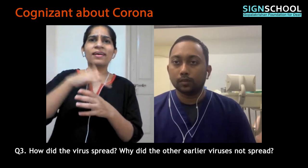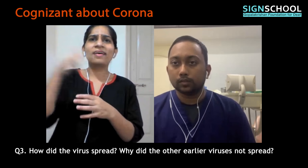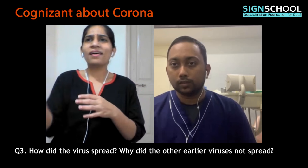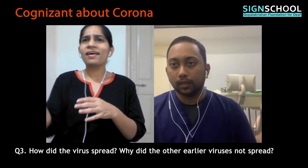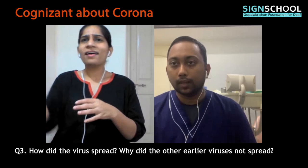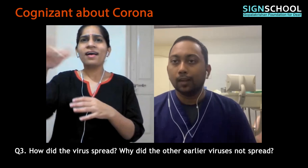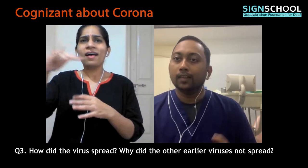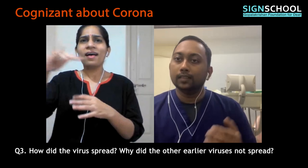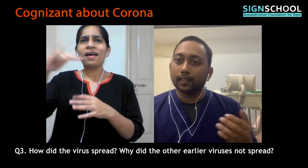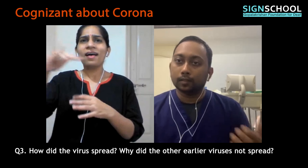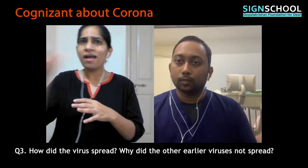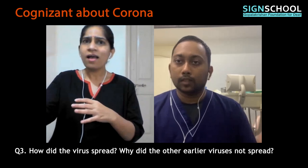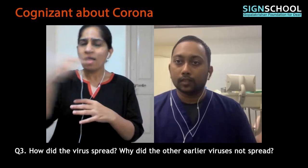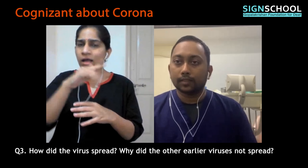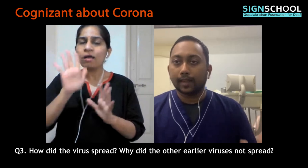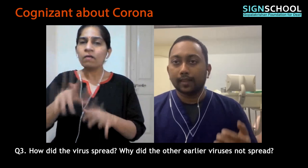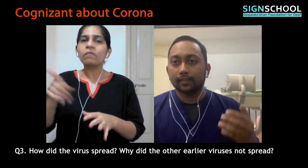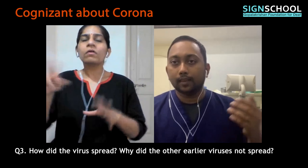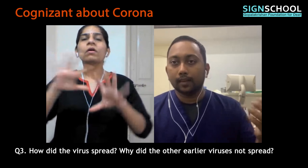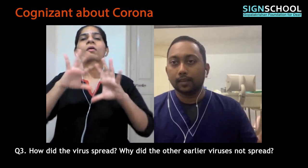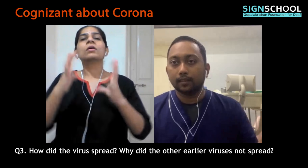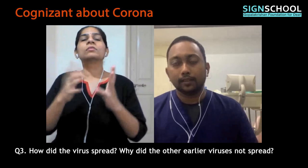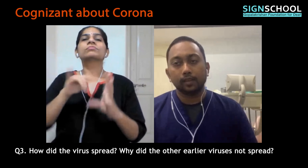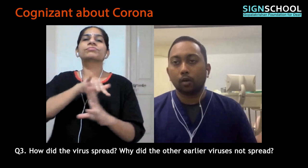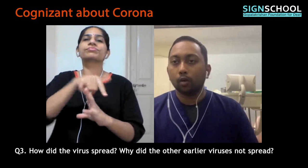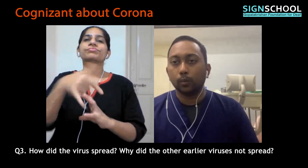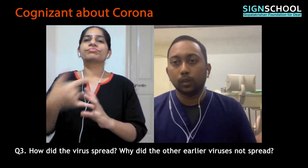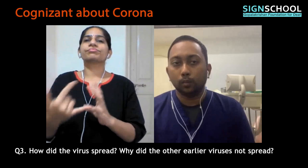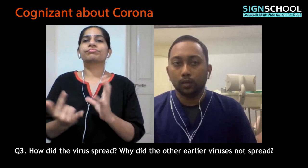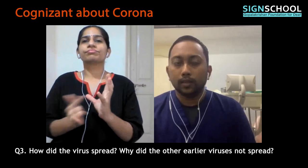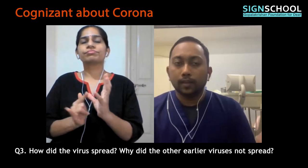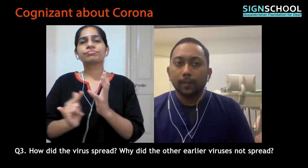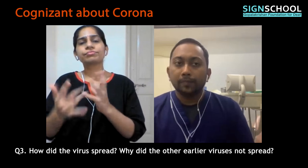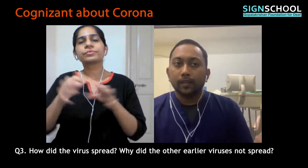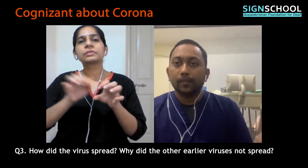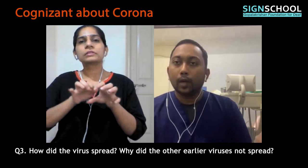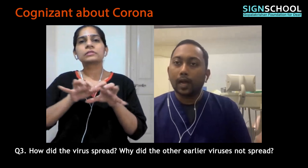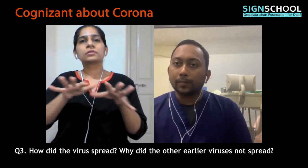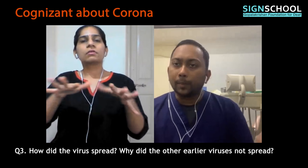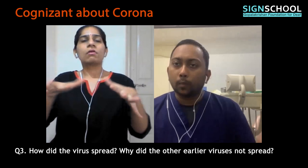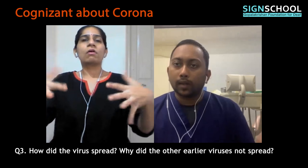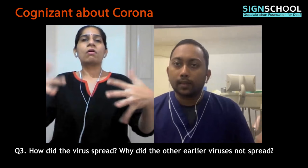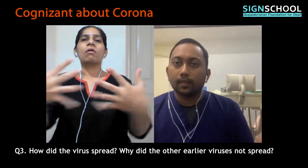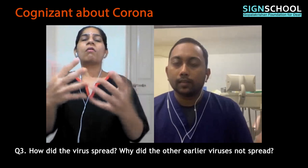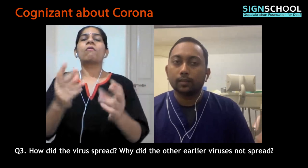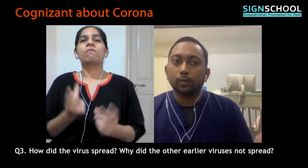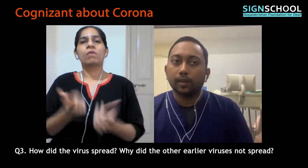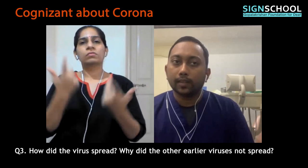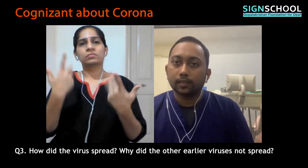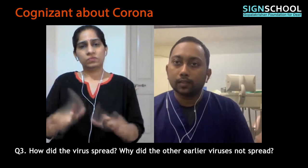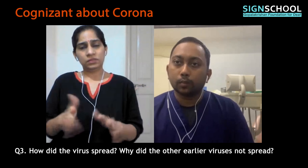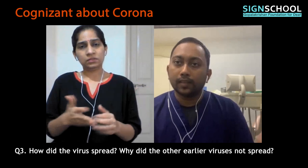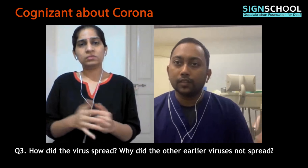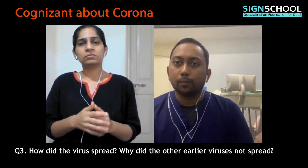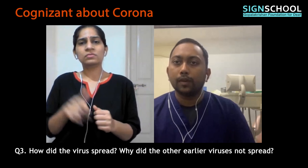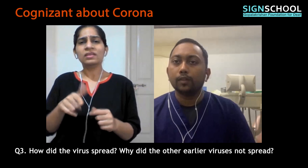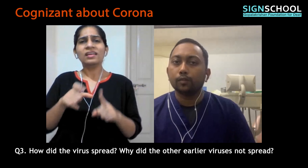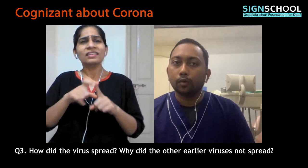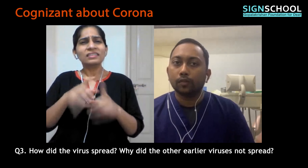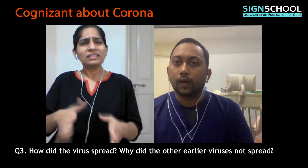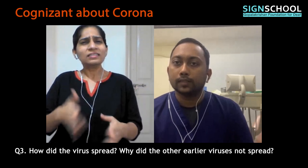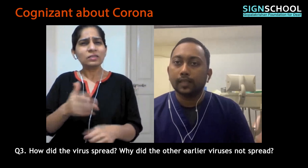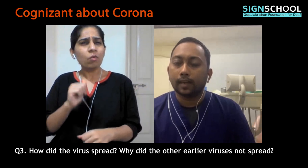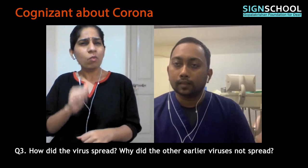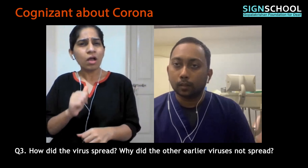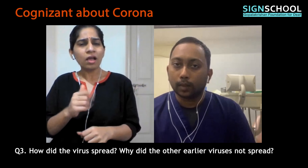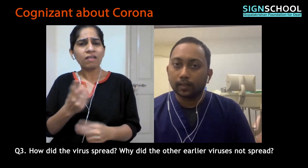other province, then to other states and countries and all over the world. If you ask me why it is so dangerous, why it's spreading